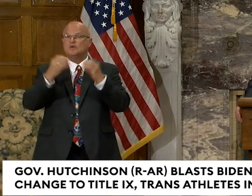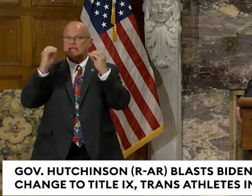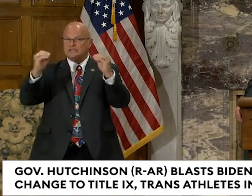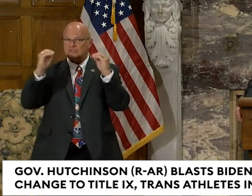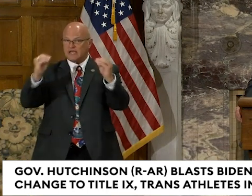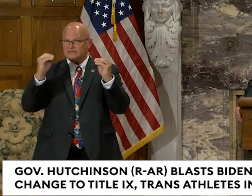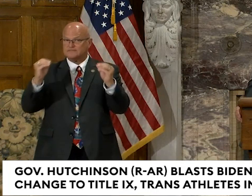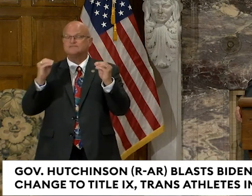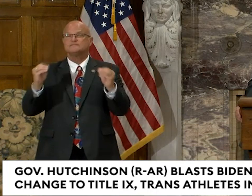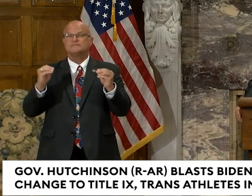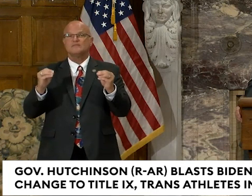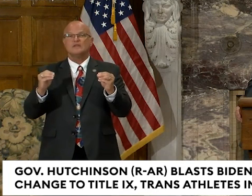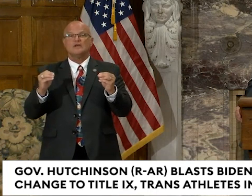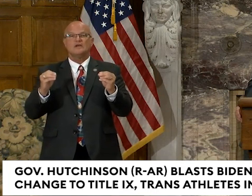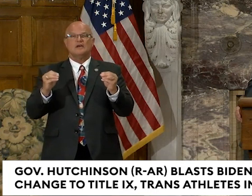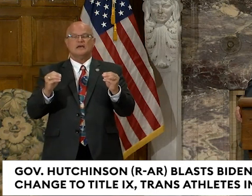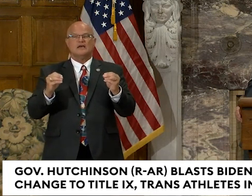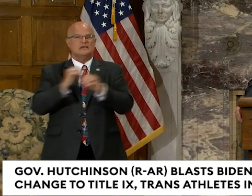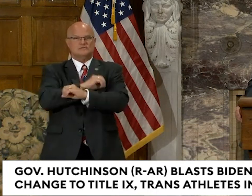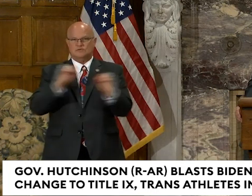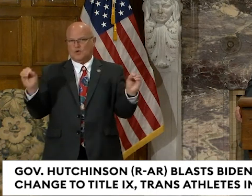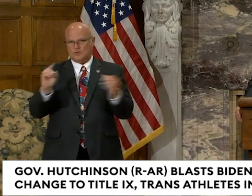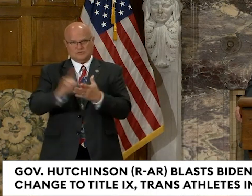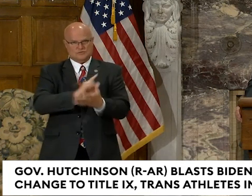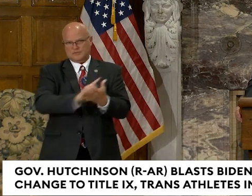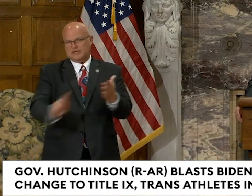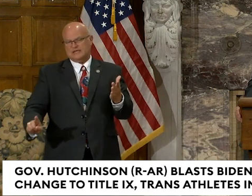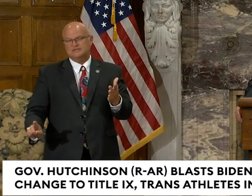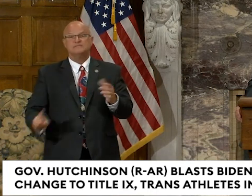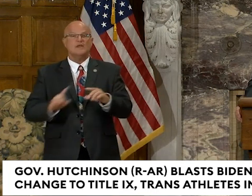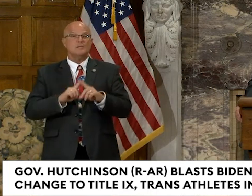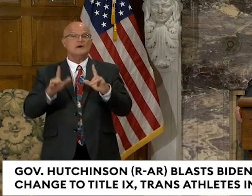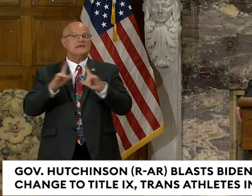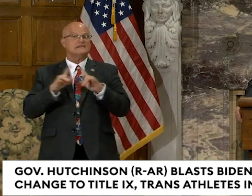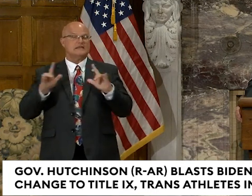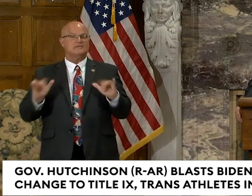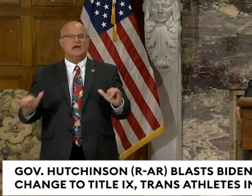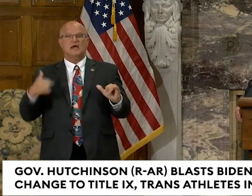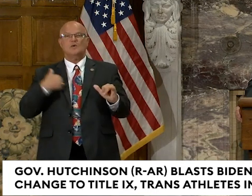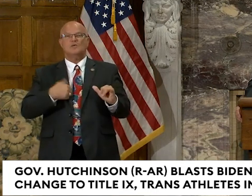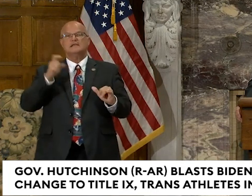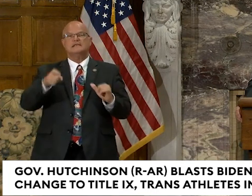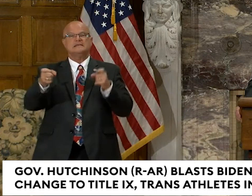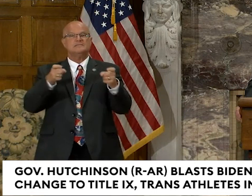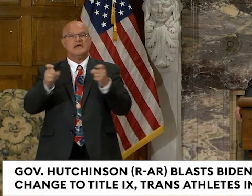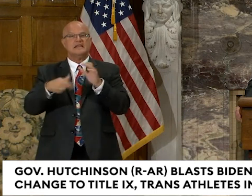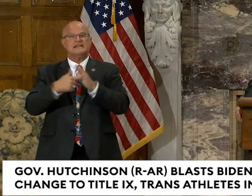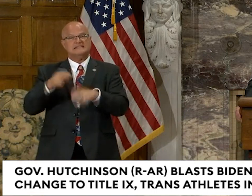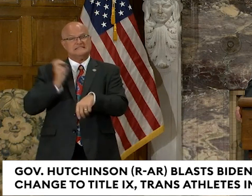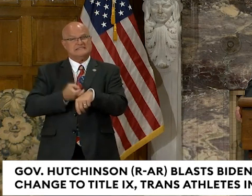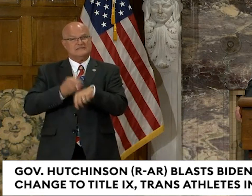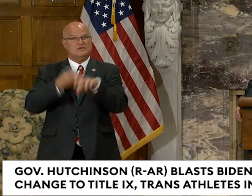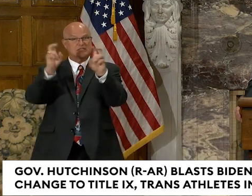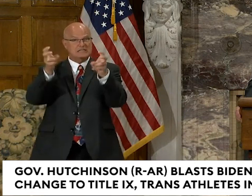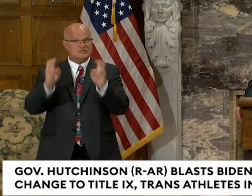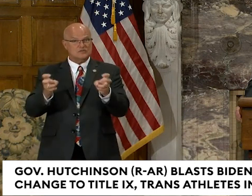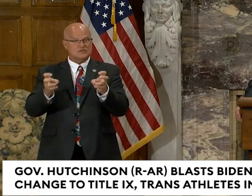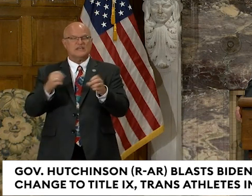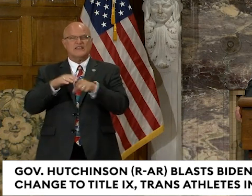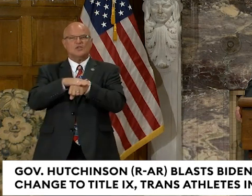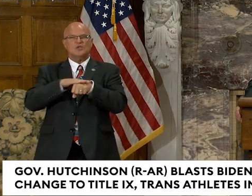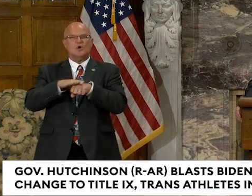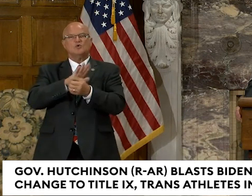education, free of discrimination. But at the same time, we ought to manage these difficult issues at the